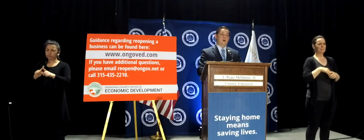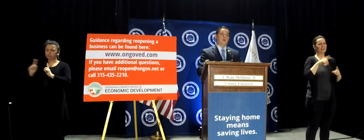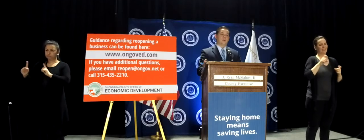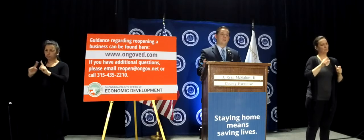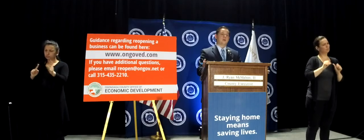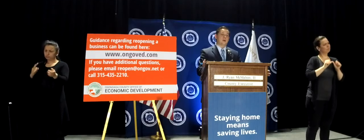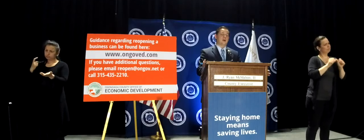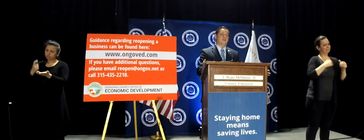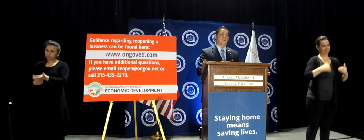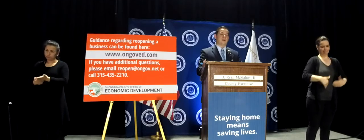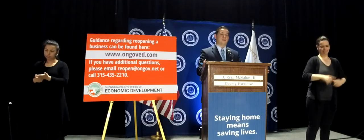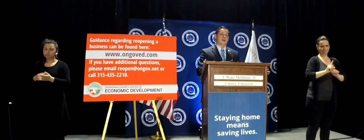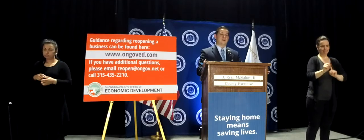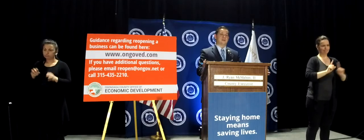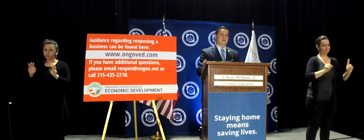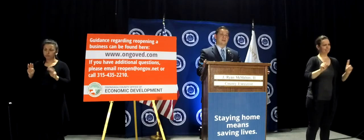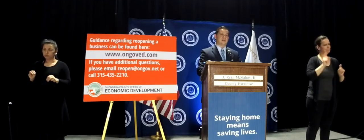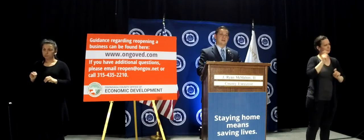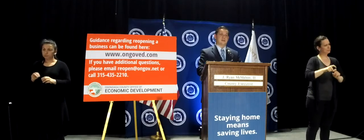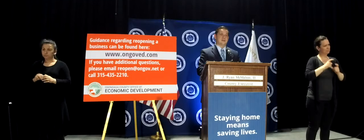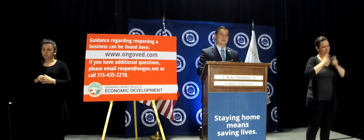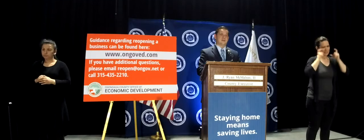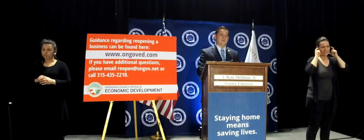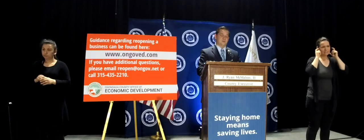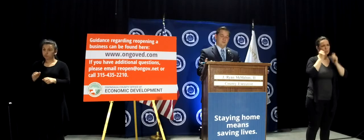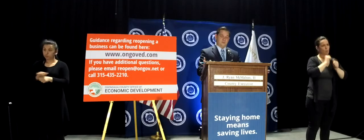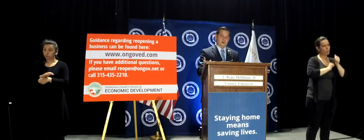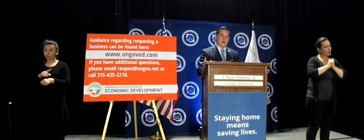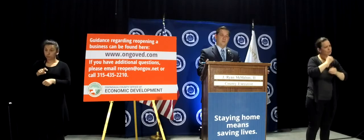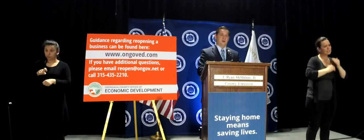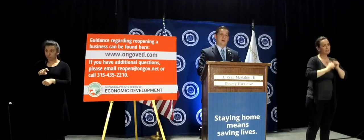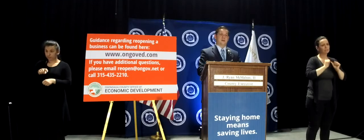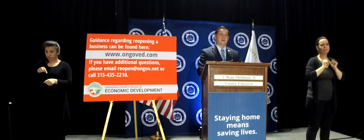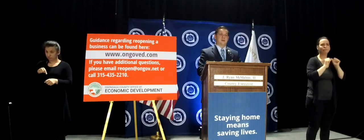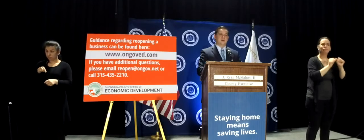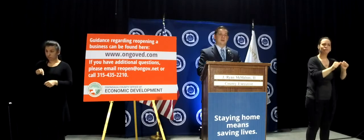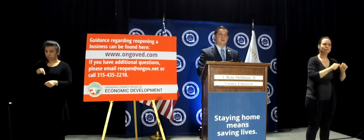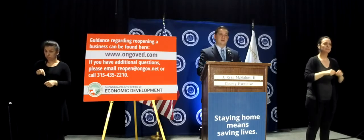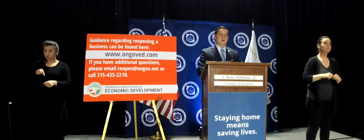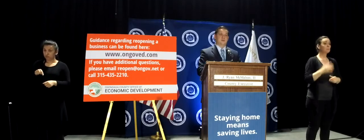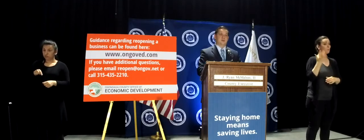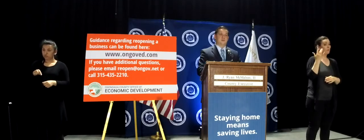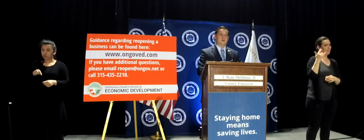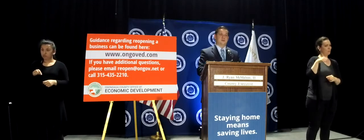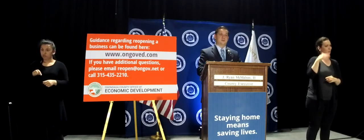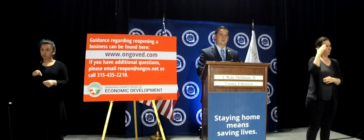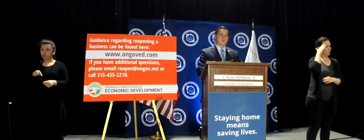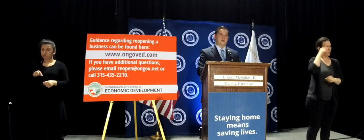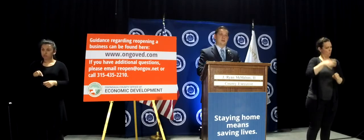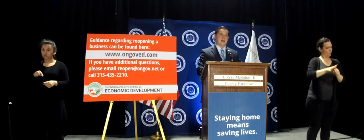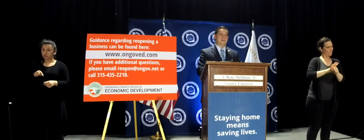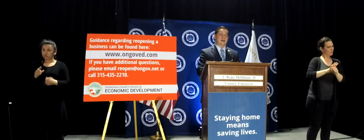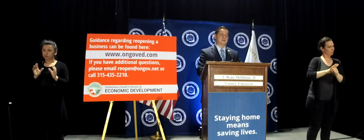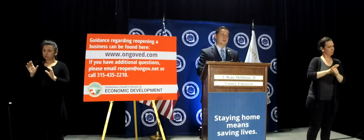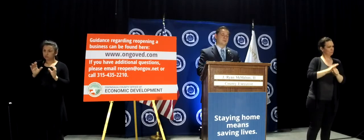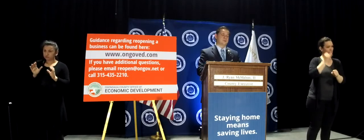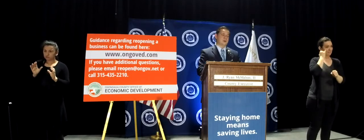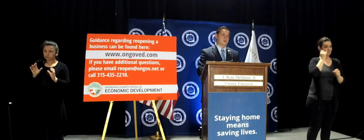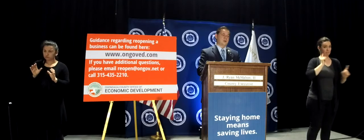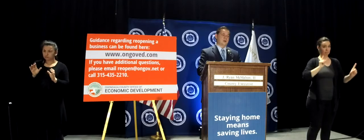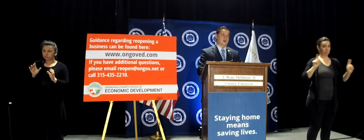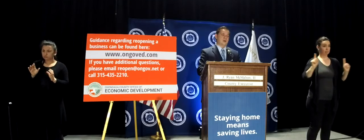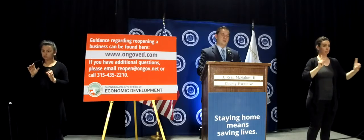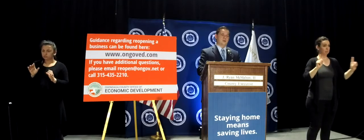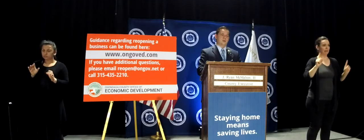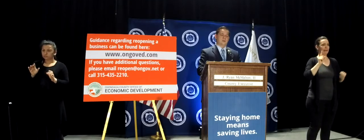We know enough about the virus that if you're far enough apart, it's very difficult for it to latch onto you.